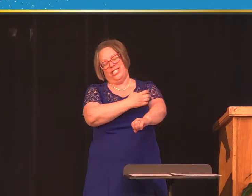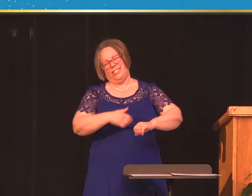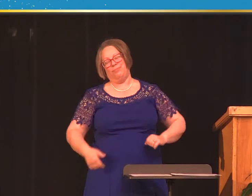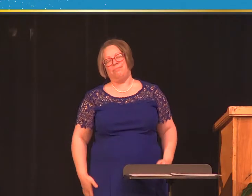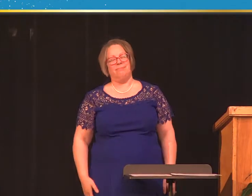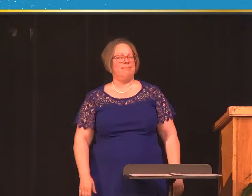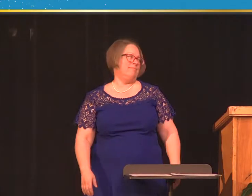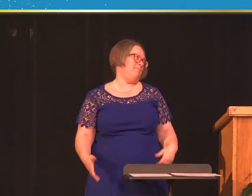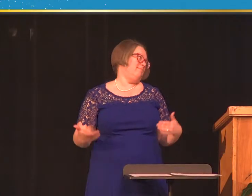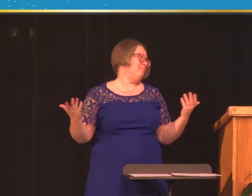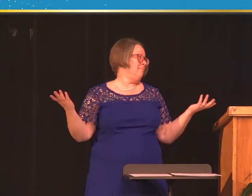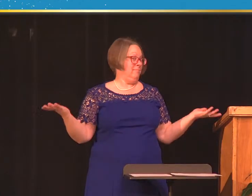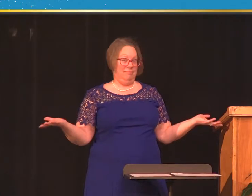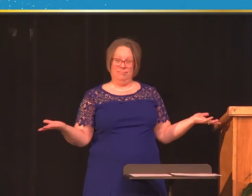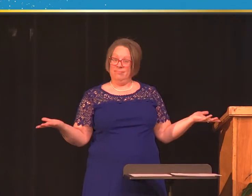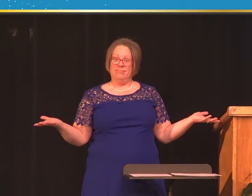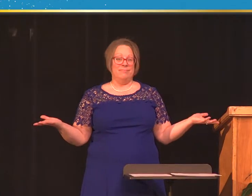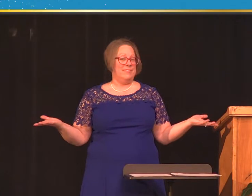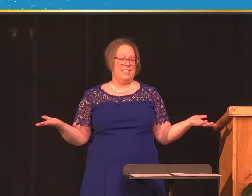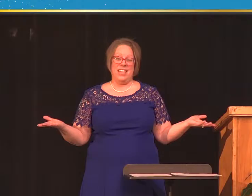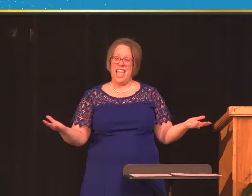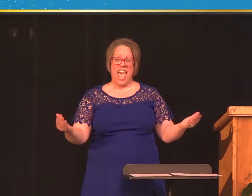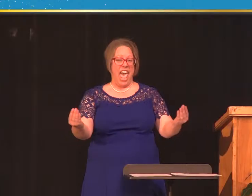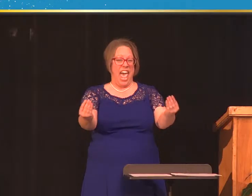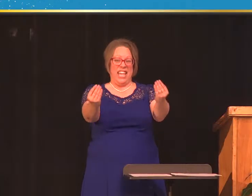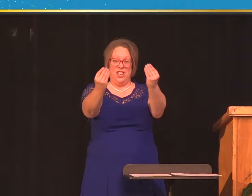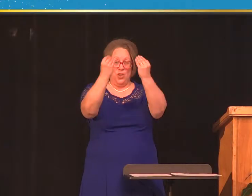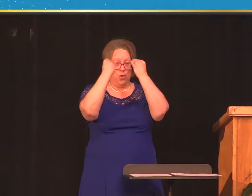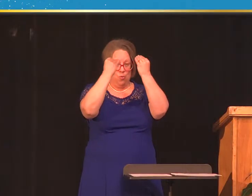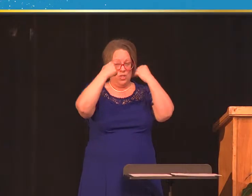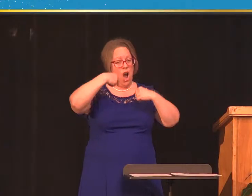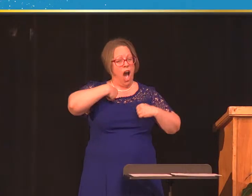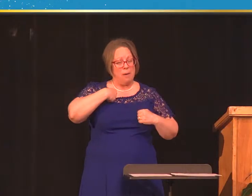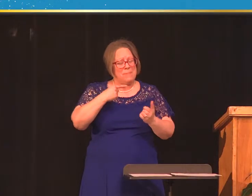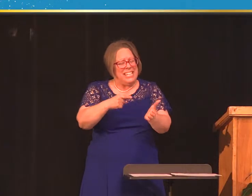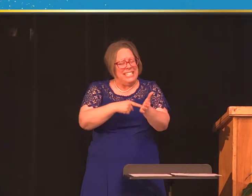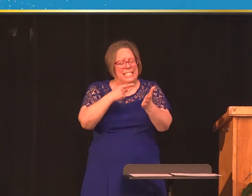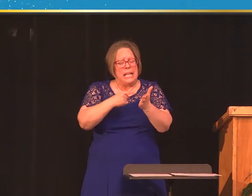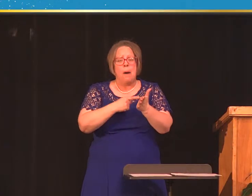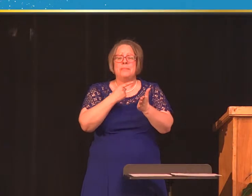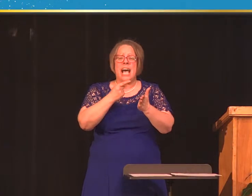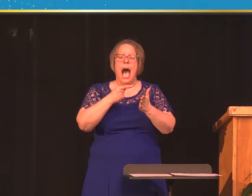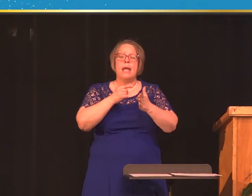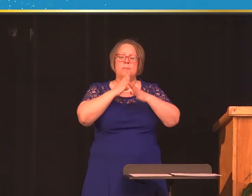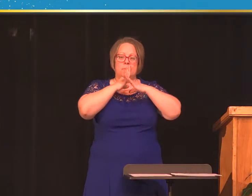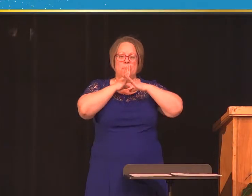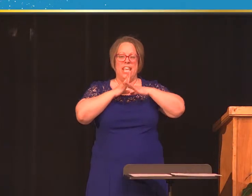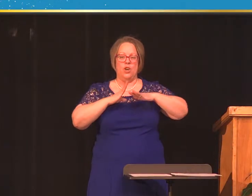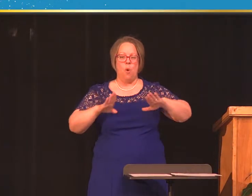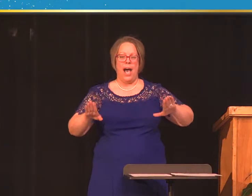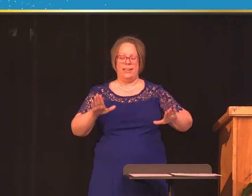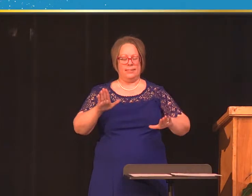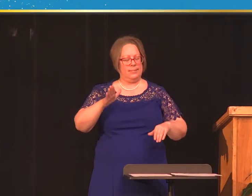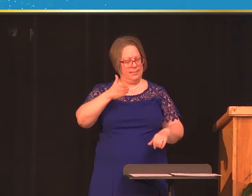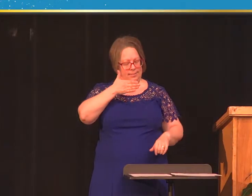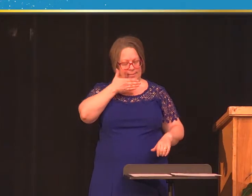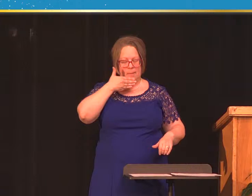You have that chill energy, and you have taught me sometimes it's